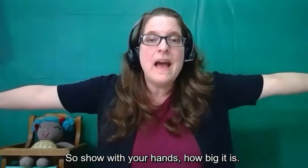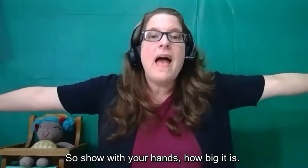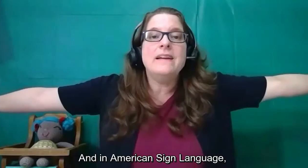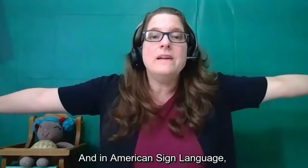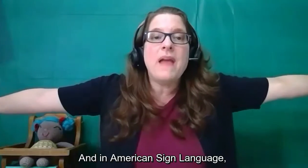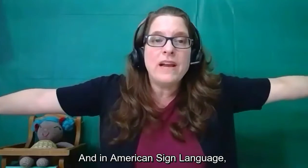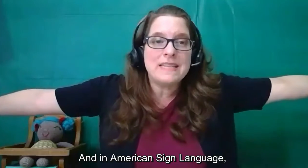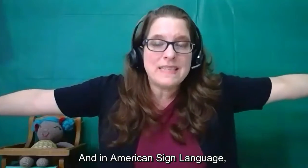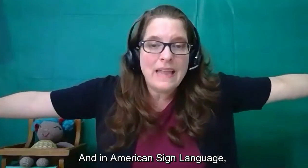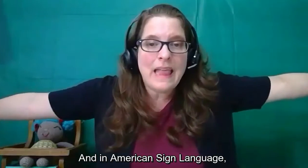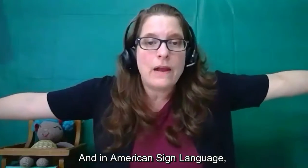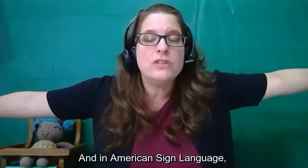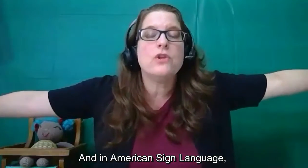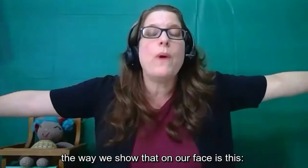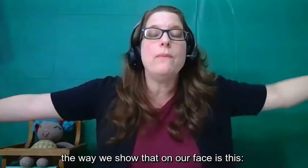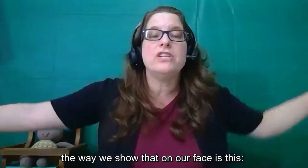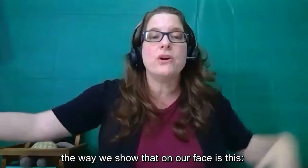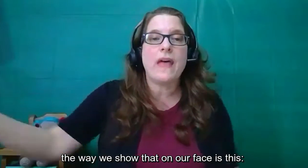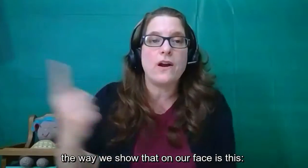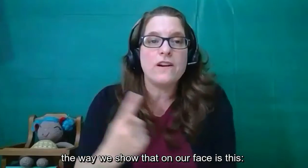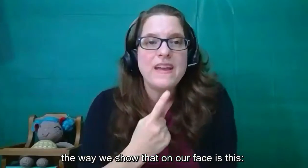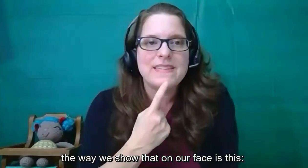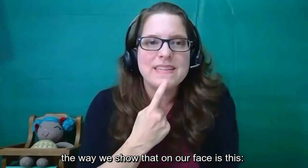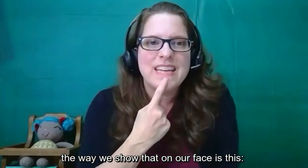And in American Sign Language, the way we show that on our face is this.